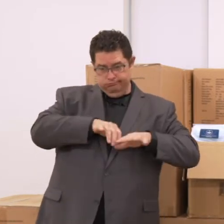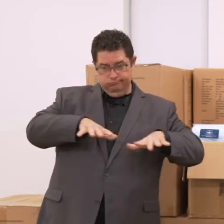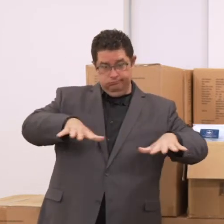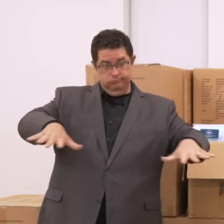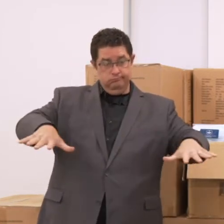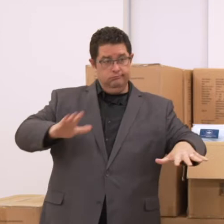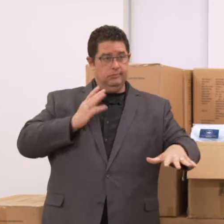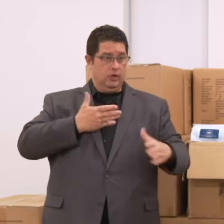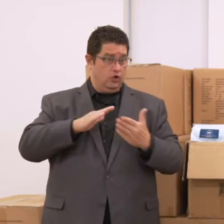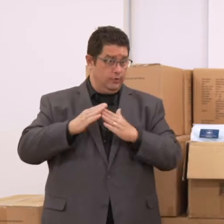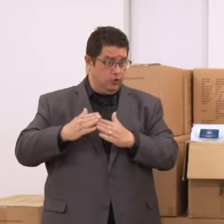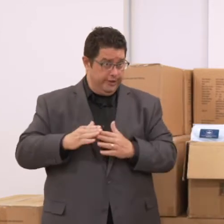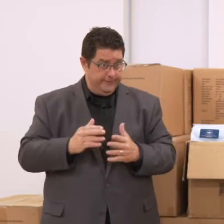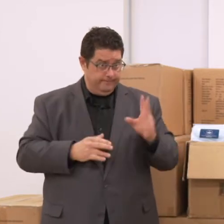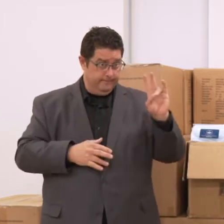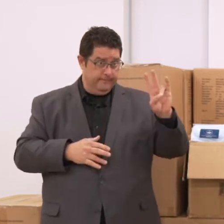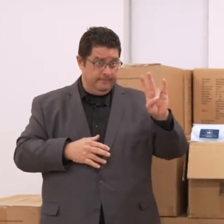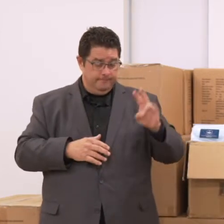COVID-19 spread in our community.